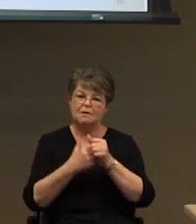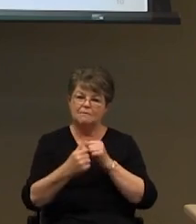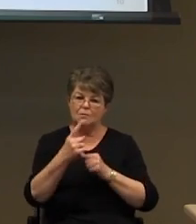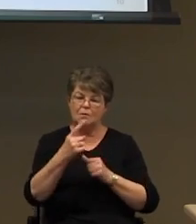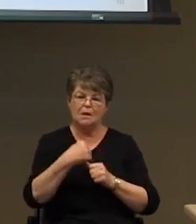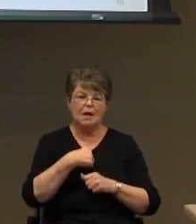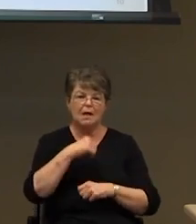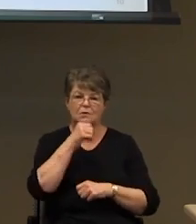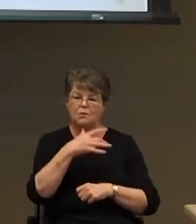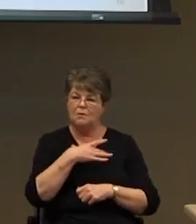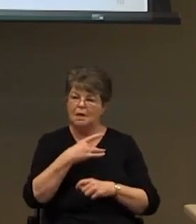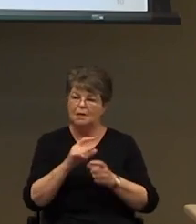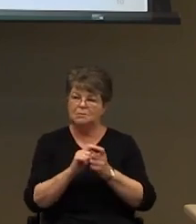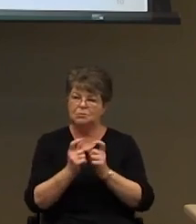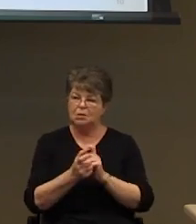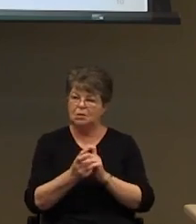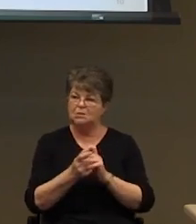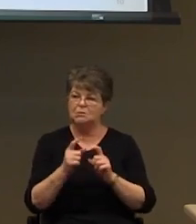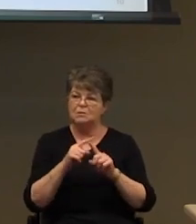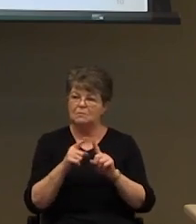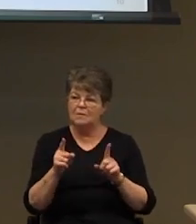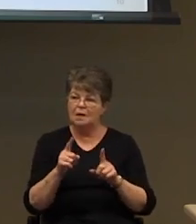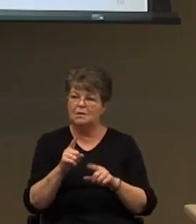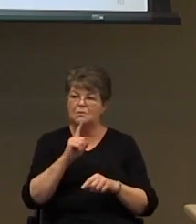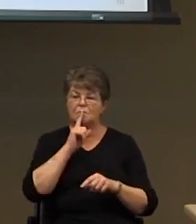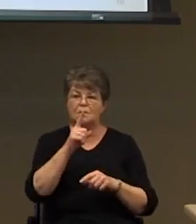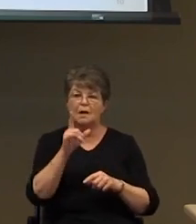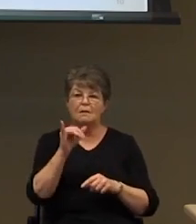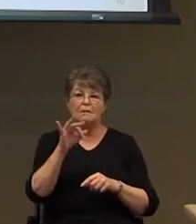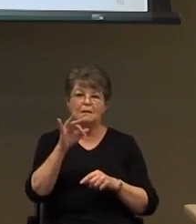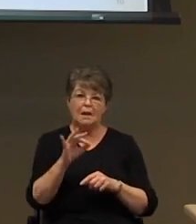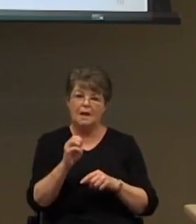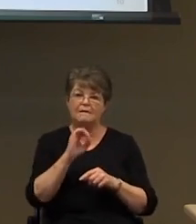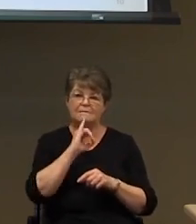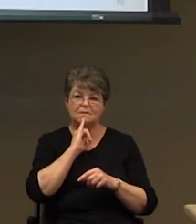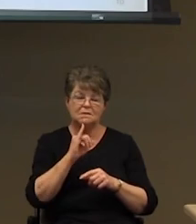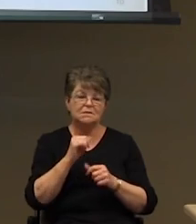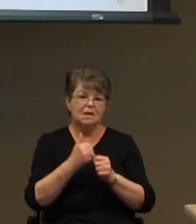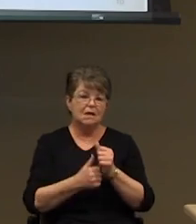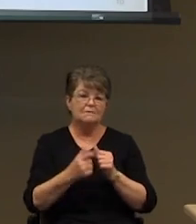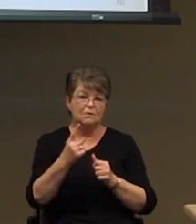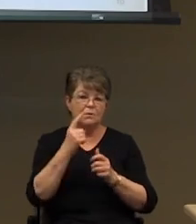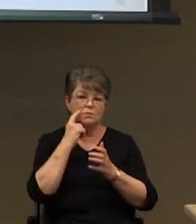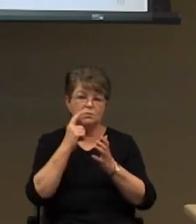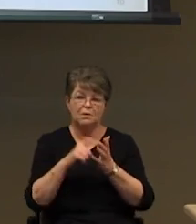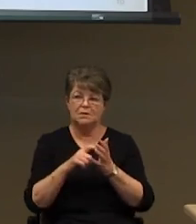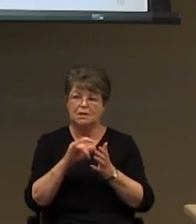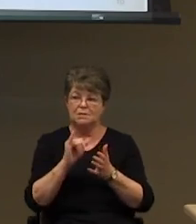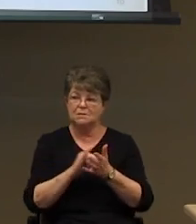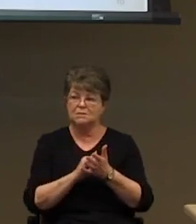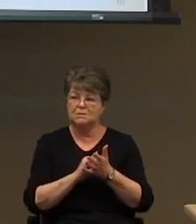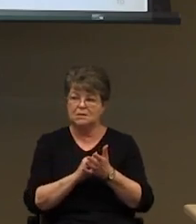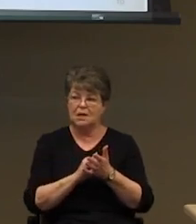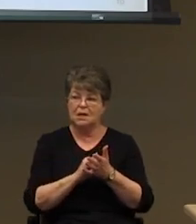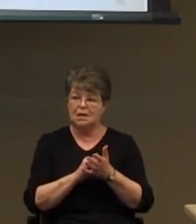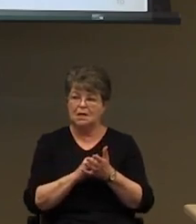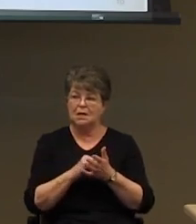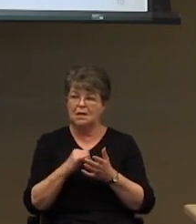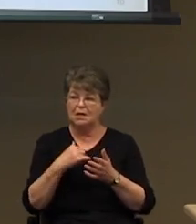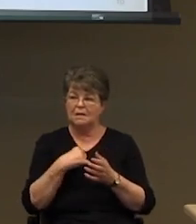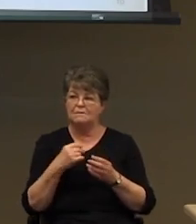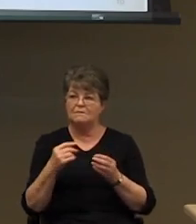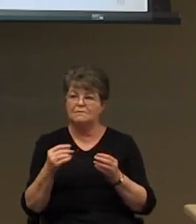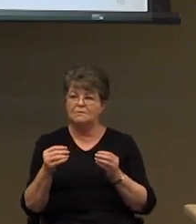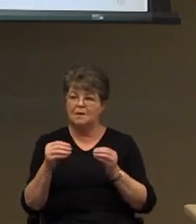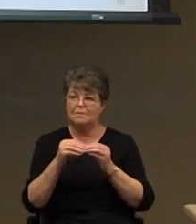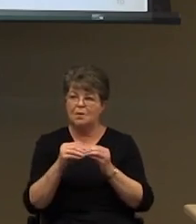I know I don't like change, but the reality of that is that I think everyone recognizes that there's a more